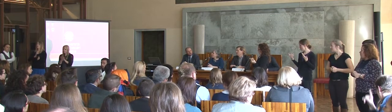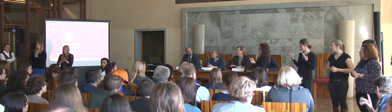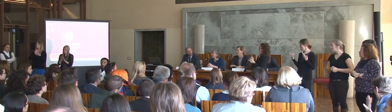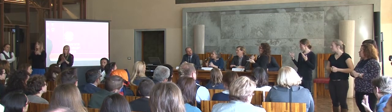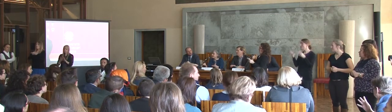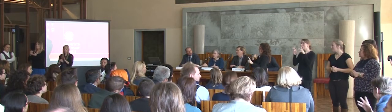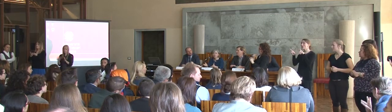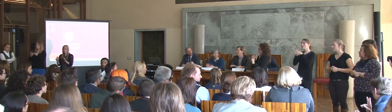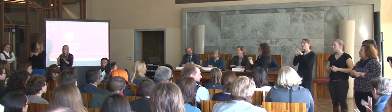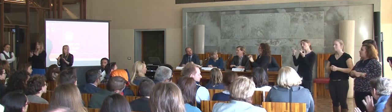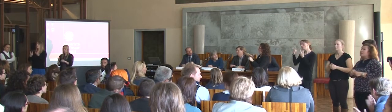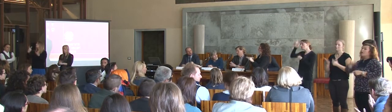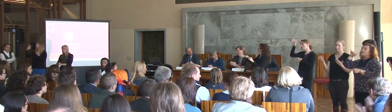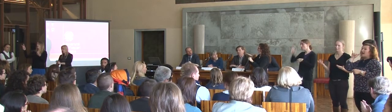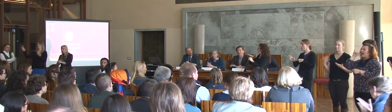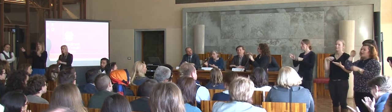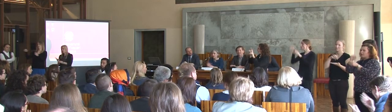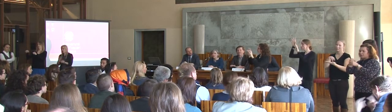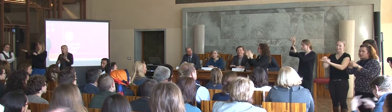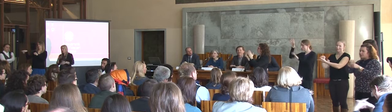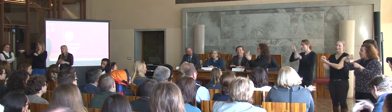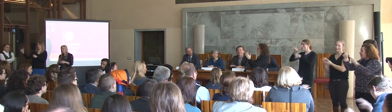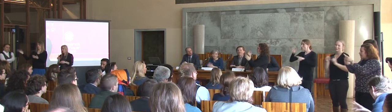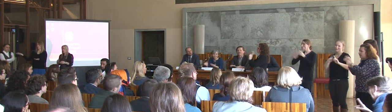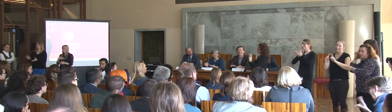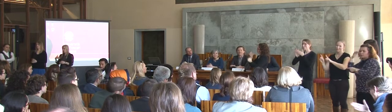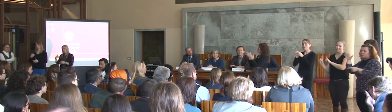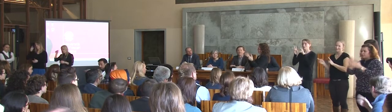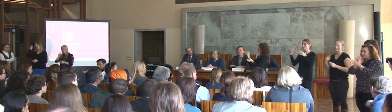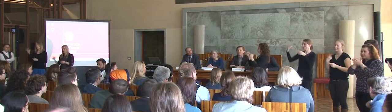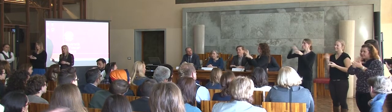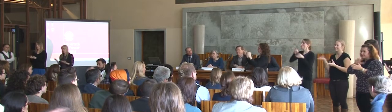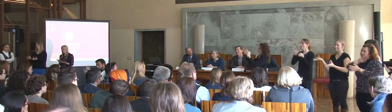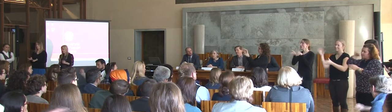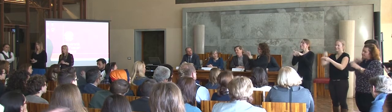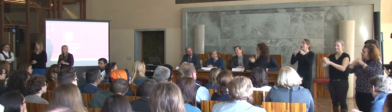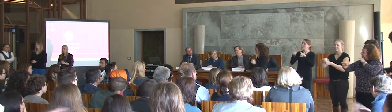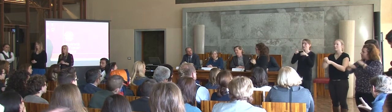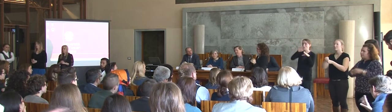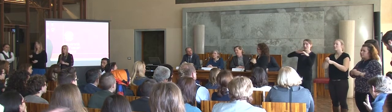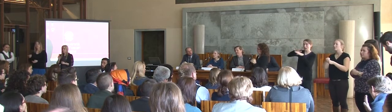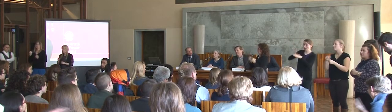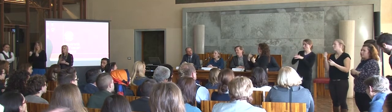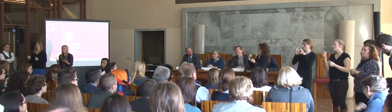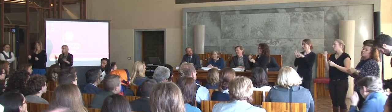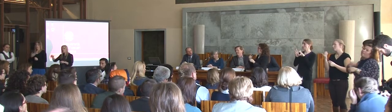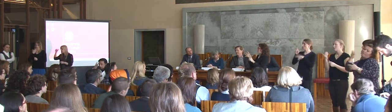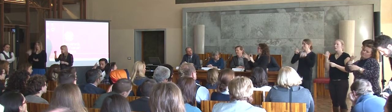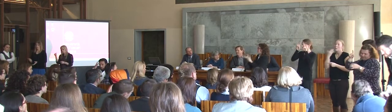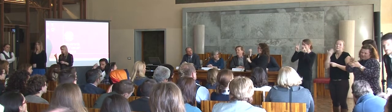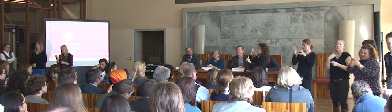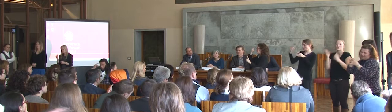signs from areas which are of interest for our students, I think. This is not too difficult to be